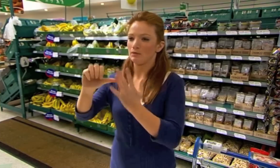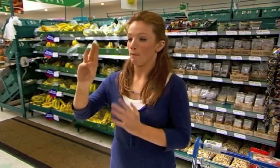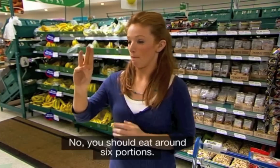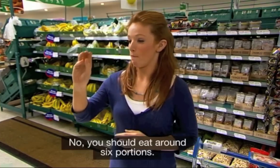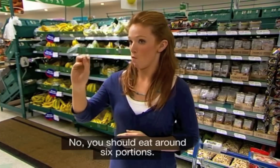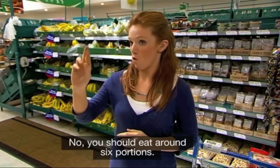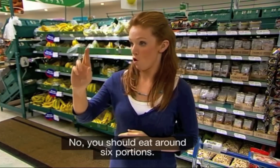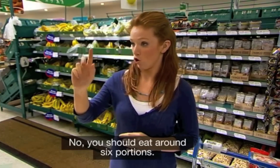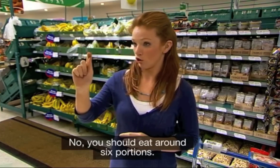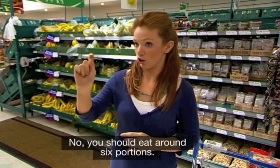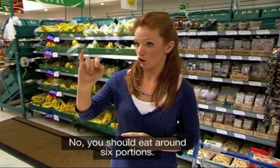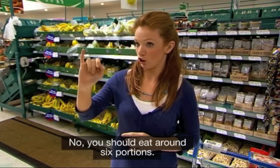should eat around 6 portions.